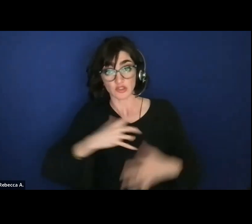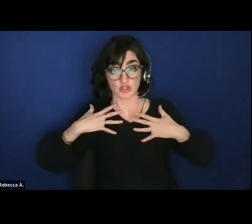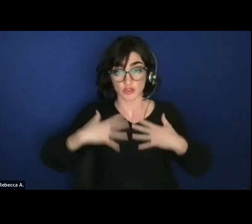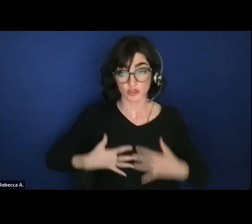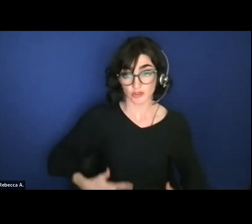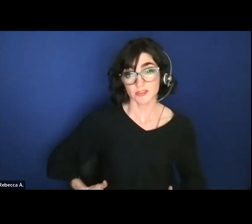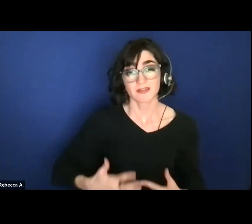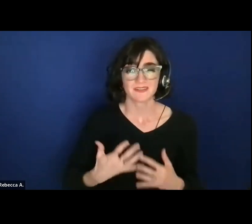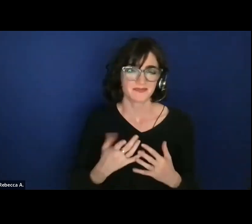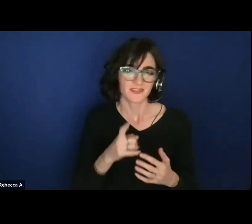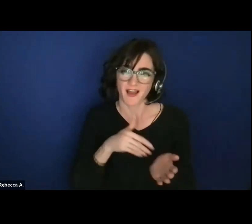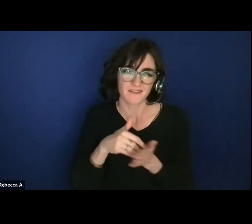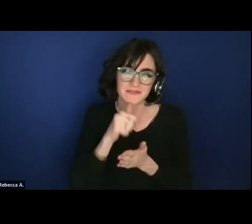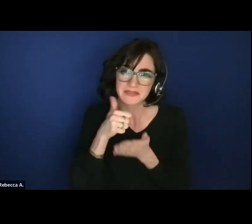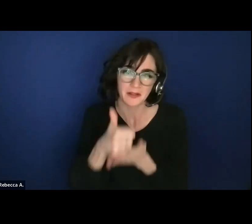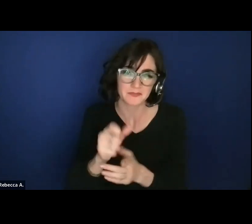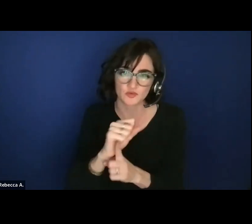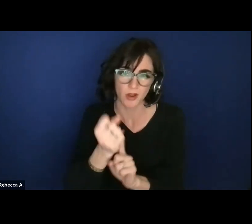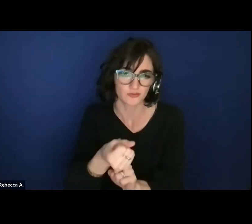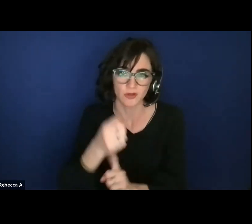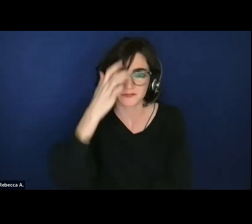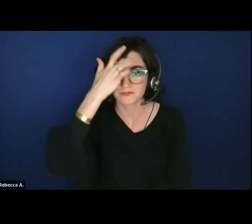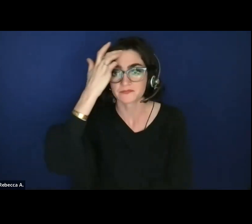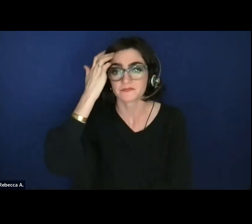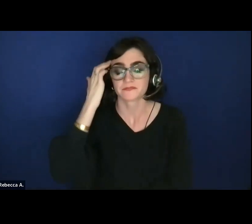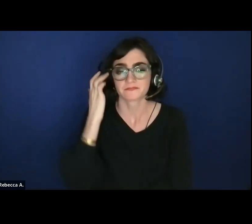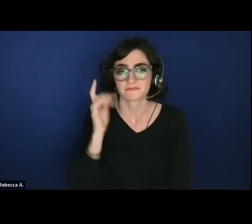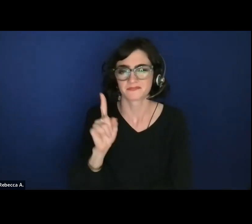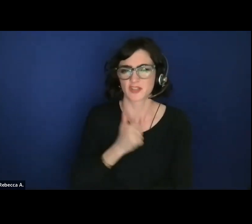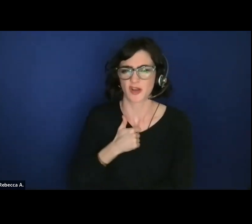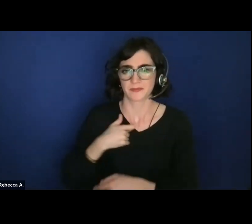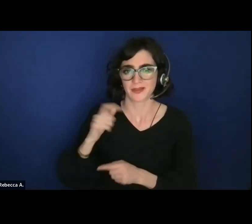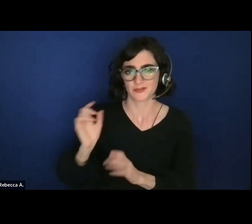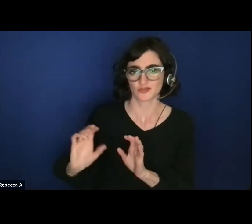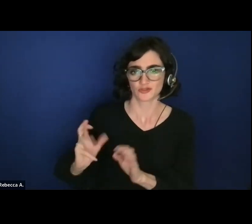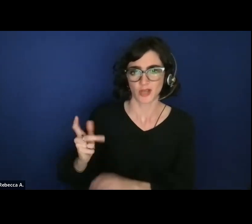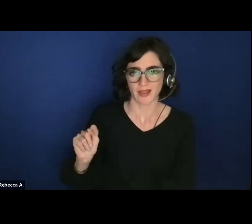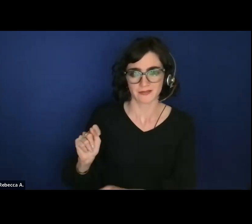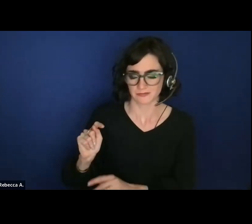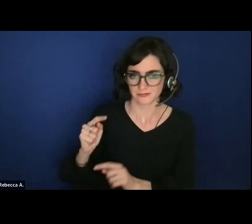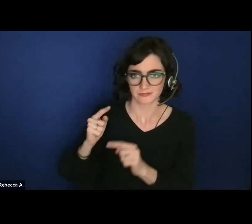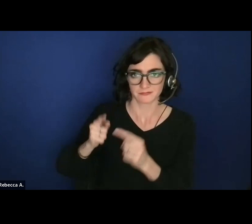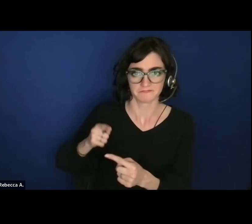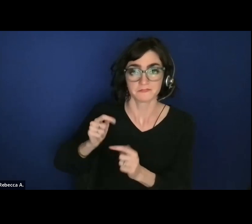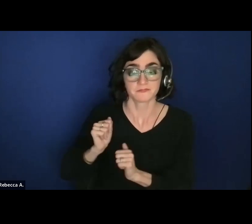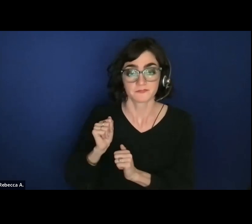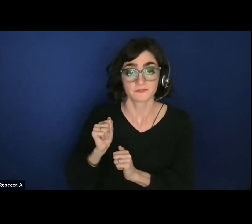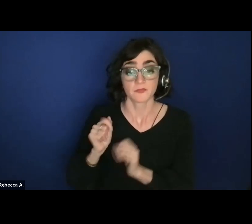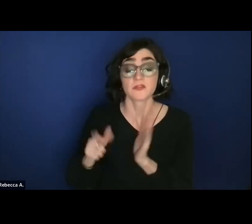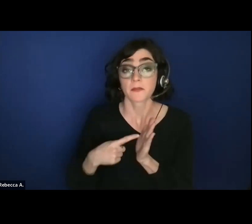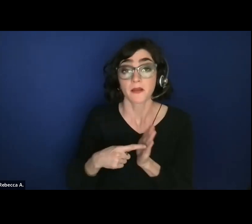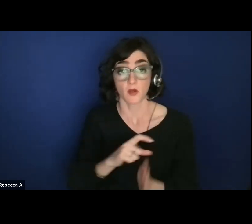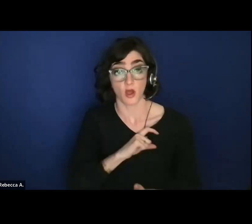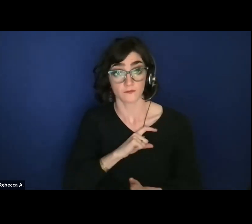where, apologies, this chat is being, there we go. Couple of cases where the officer present would intervene